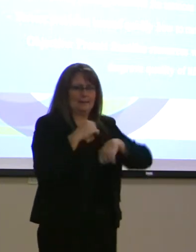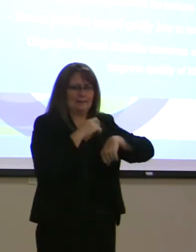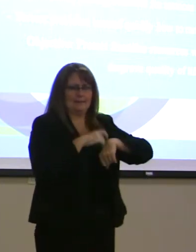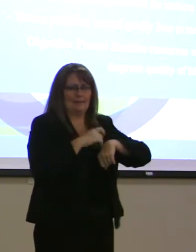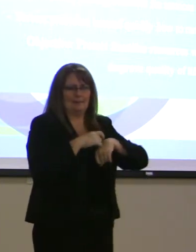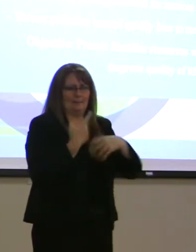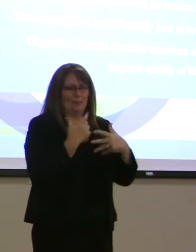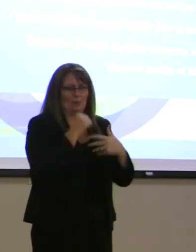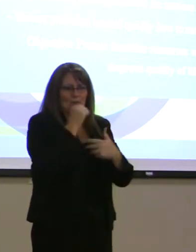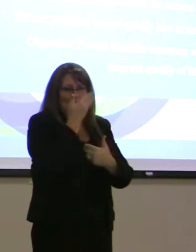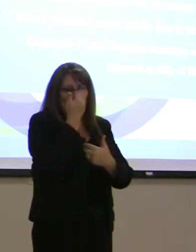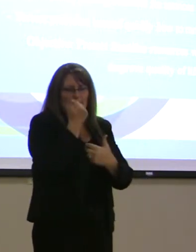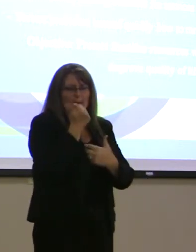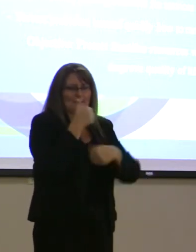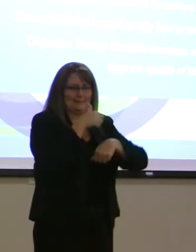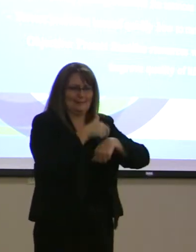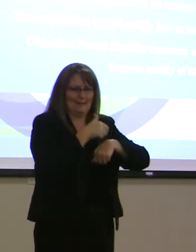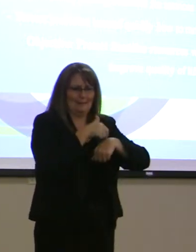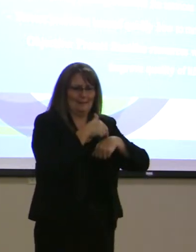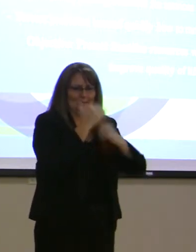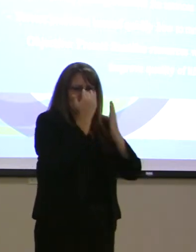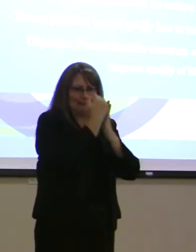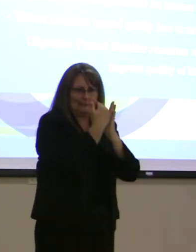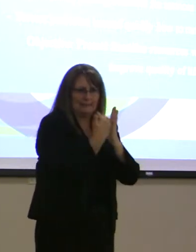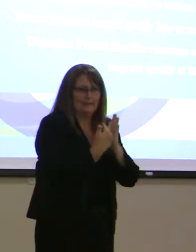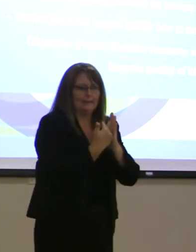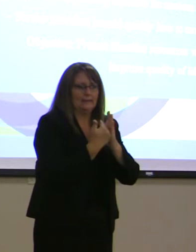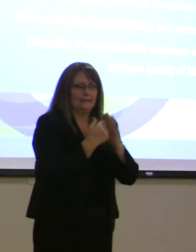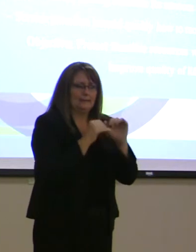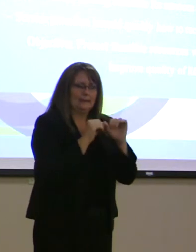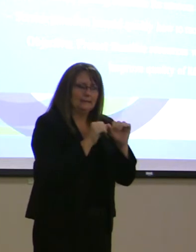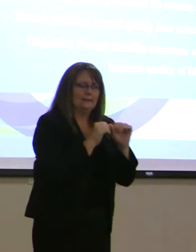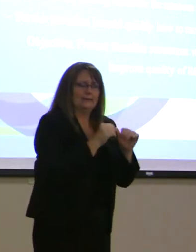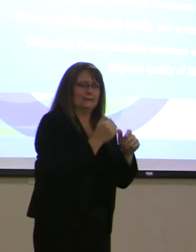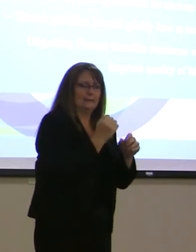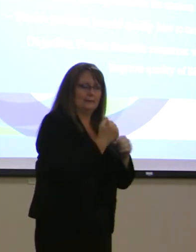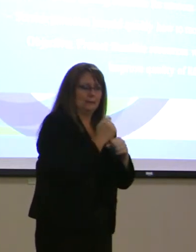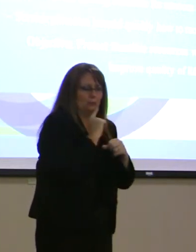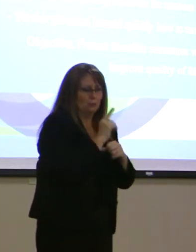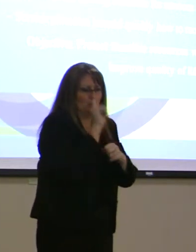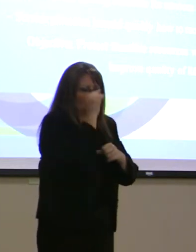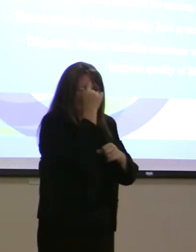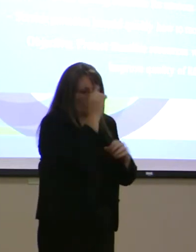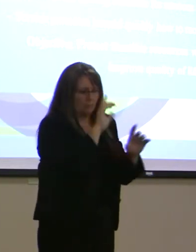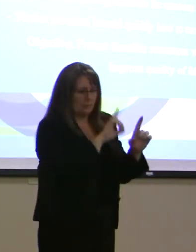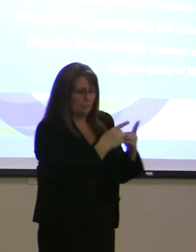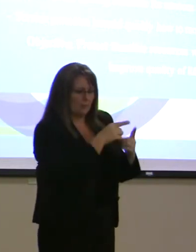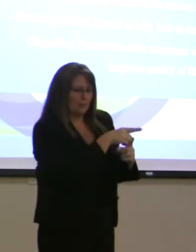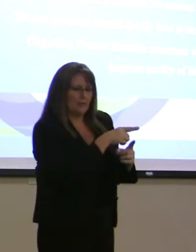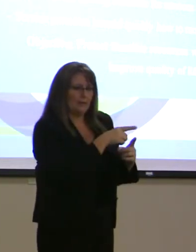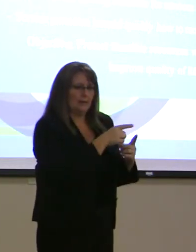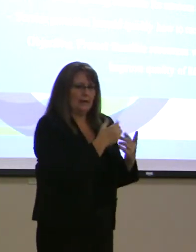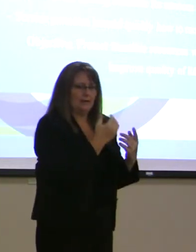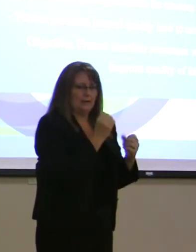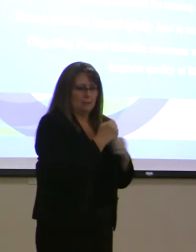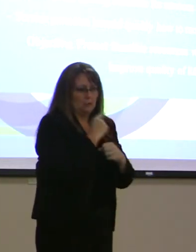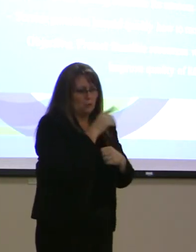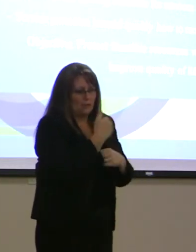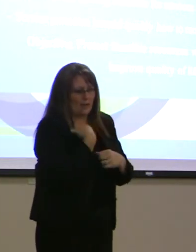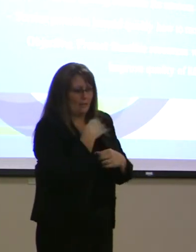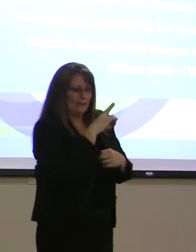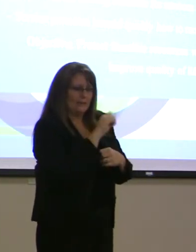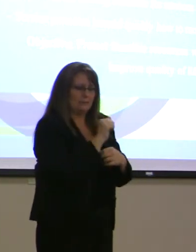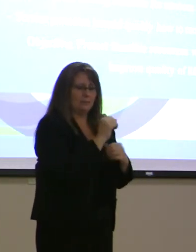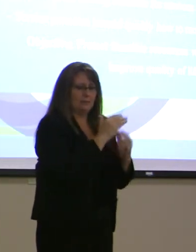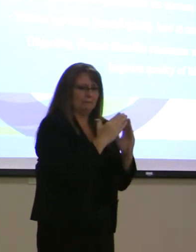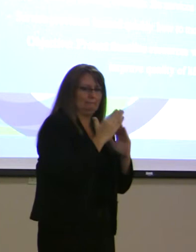we don't forget the timetables. And we keep the government departments ensuring that they have disability on the top of